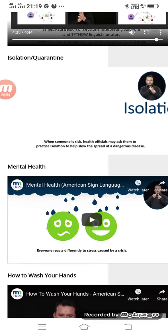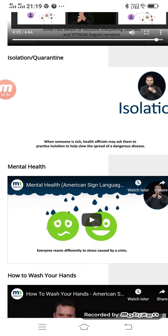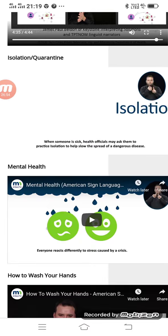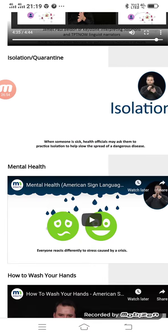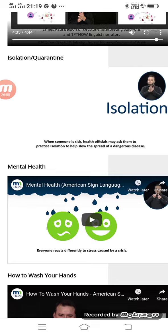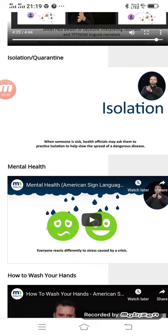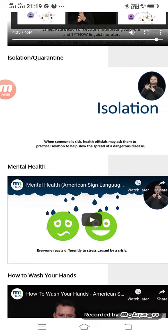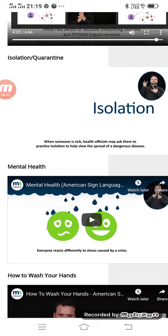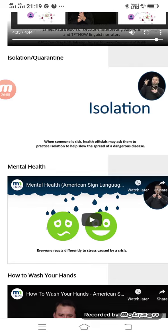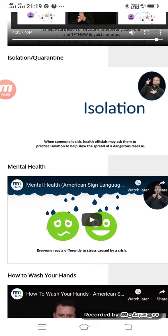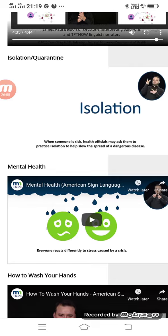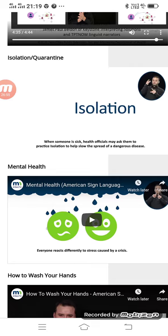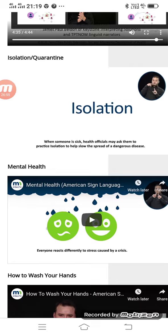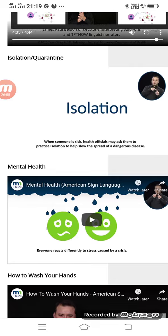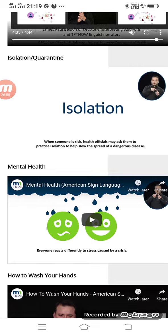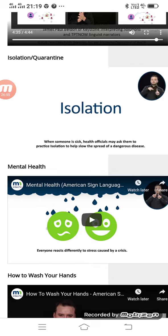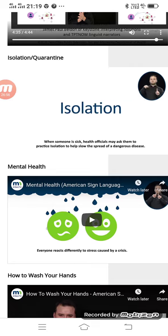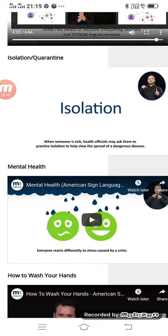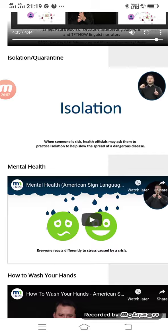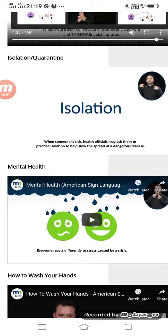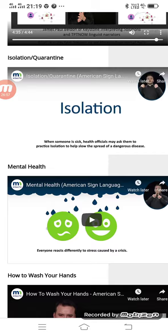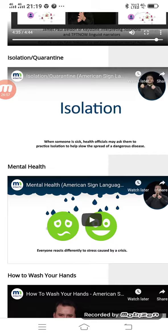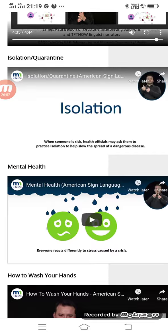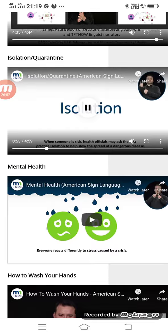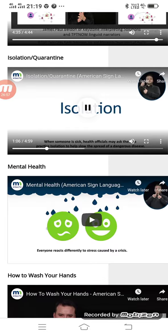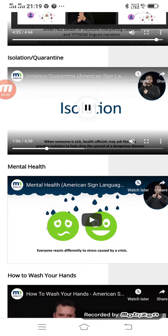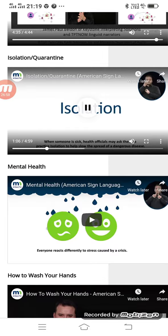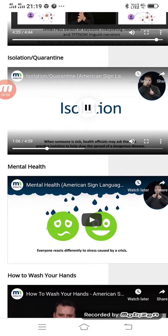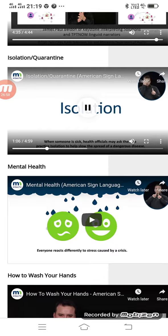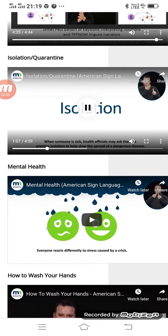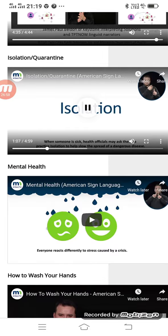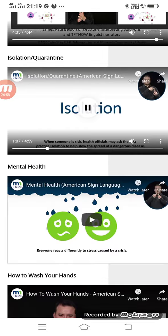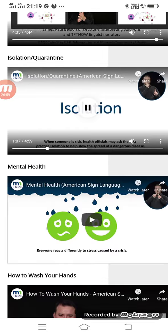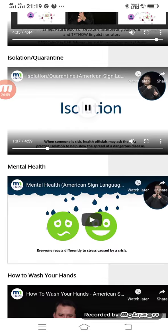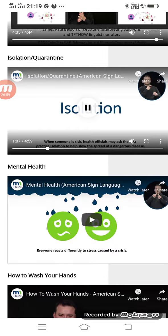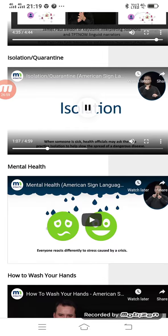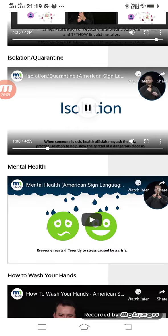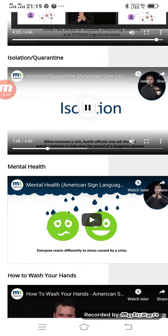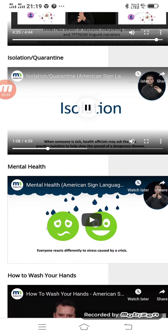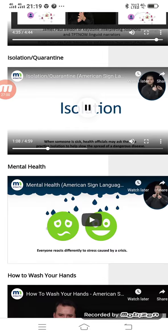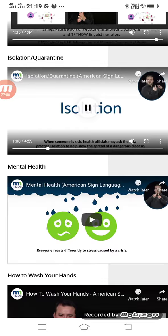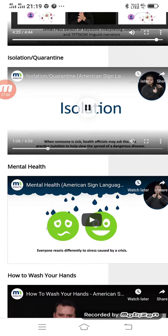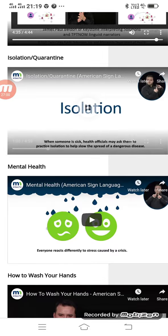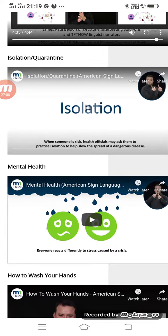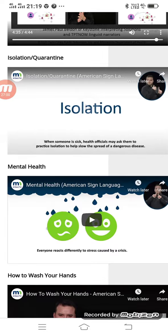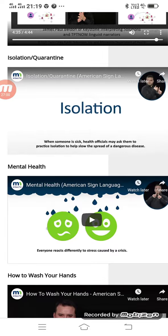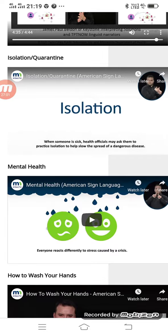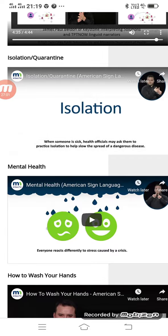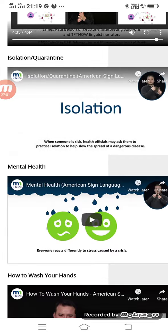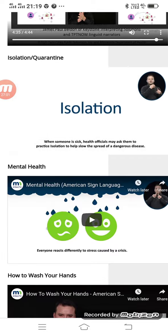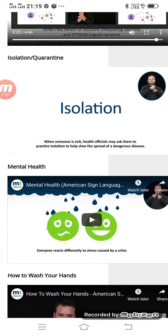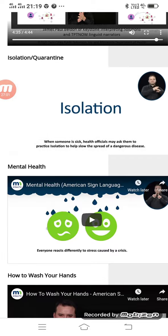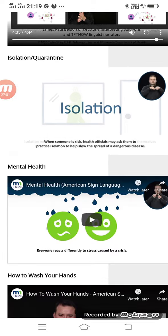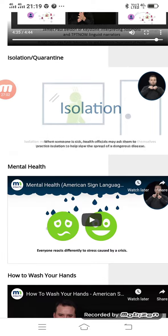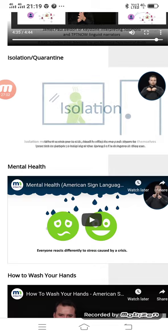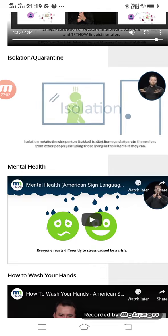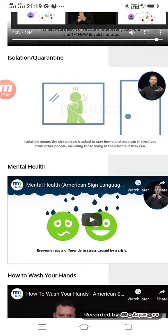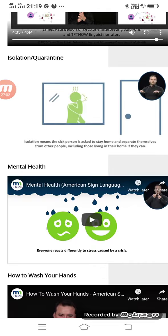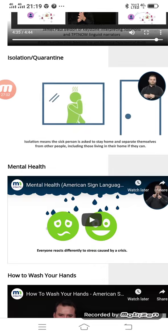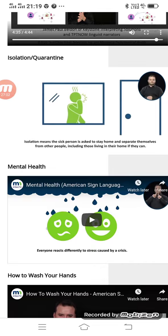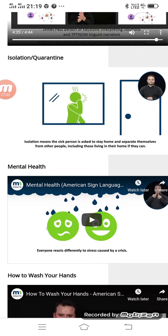sick, health officials may ask them to practice isolation to help slow the spread of a dangerous disease.